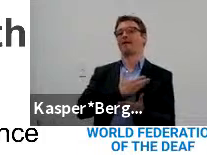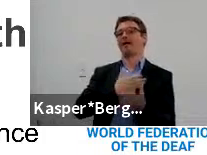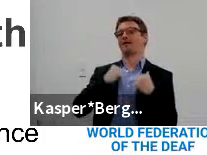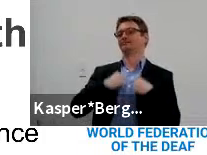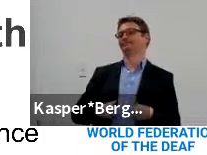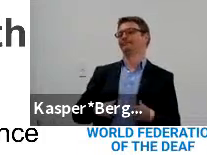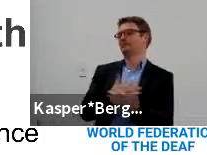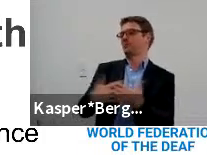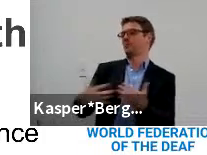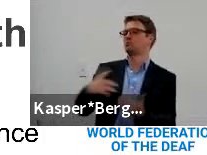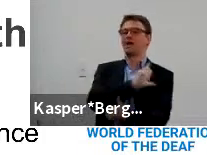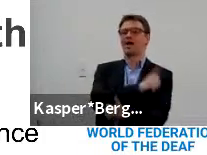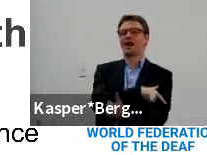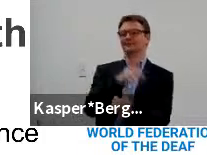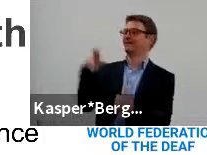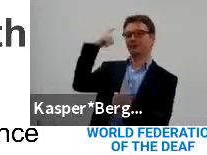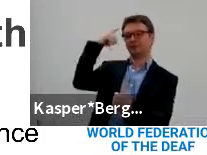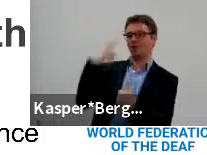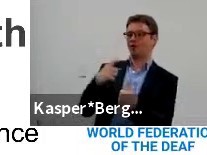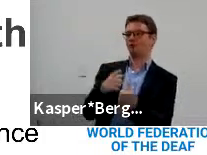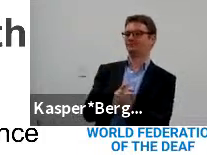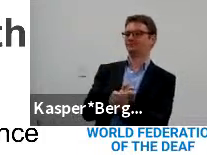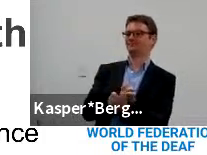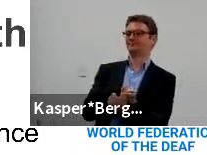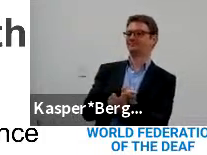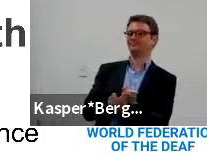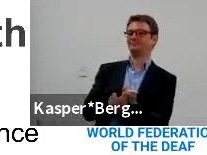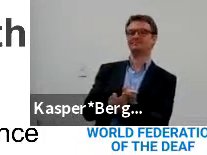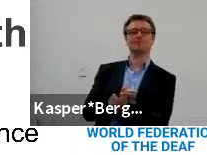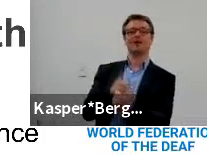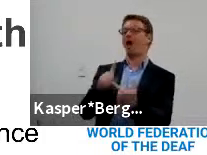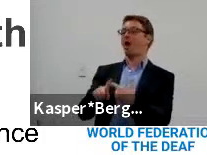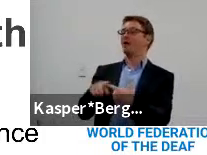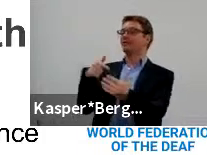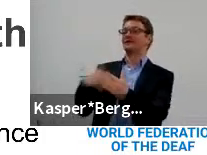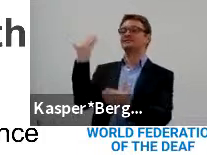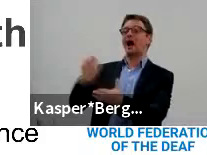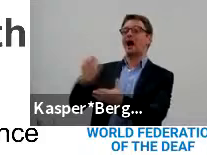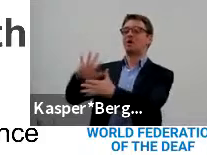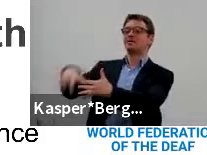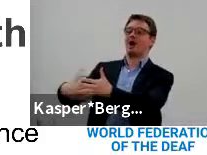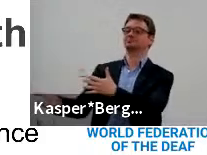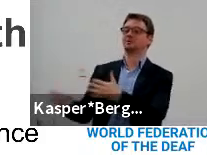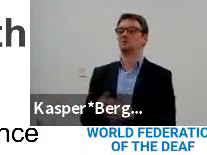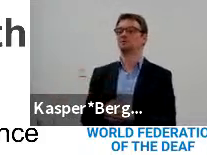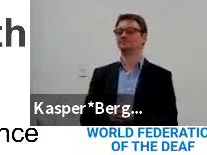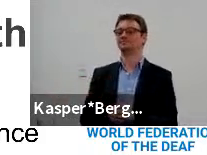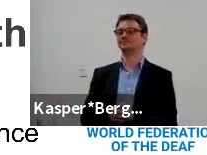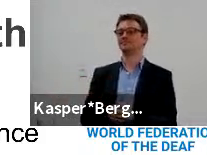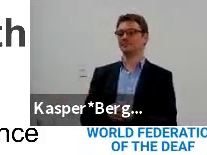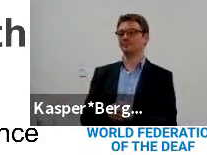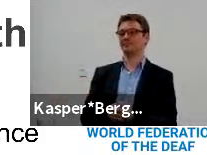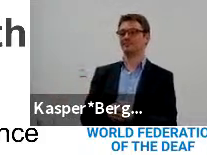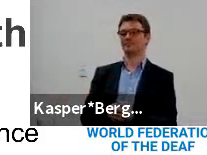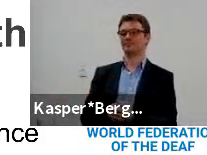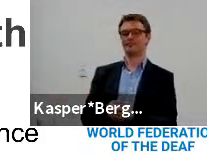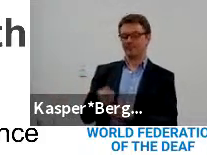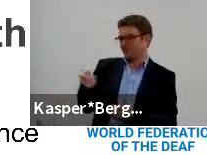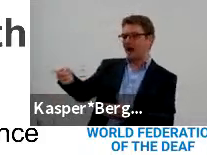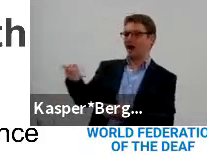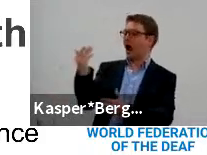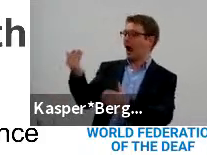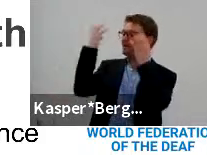Facebook, maybe it's written in really poor English or another language with poor grammar. It's not in